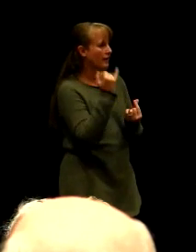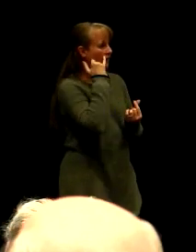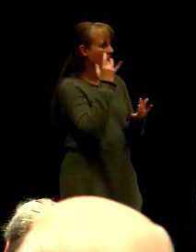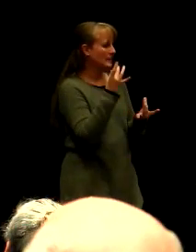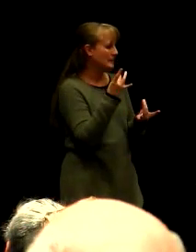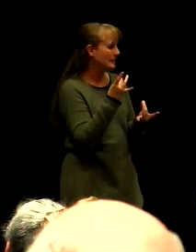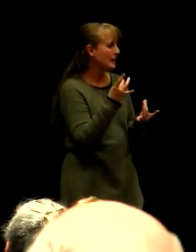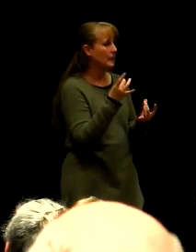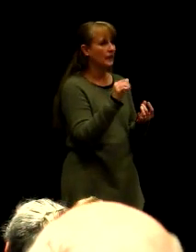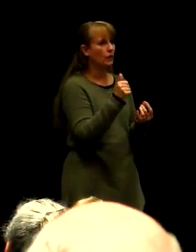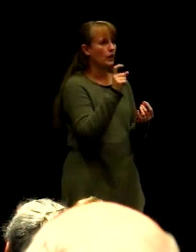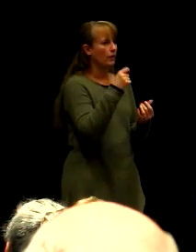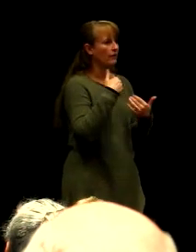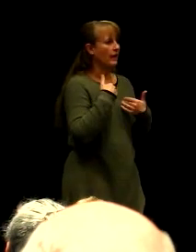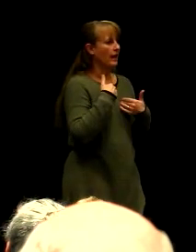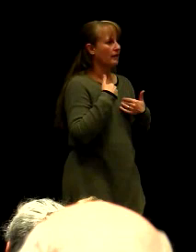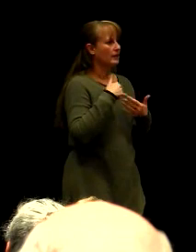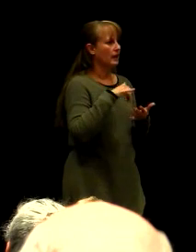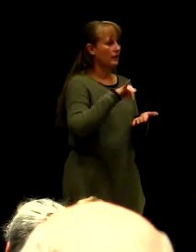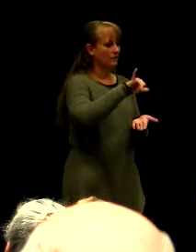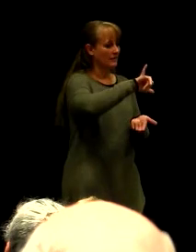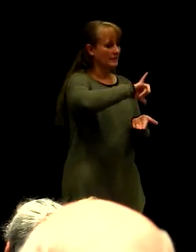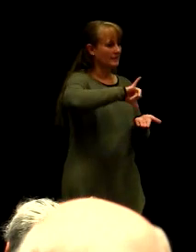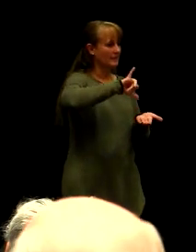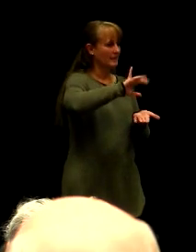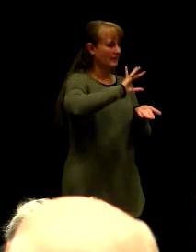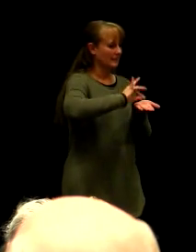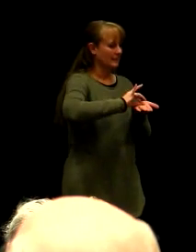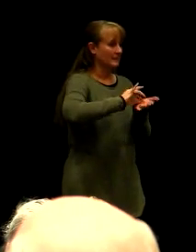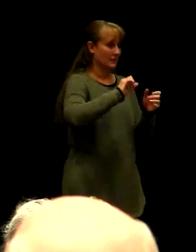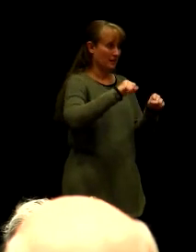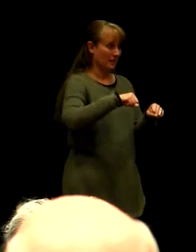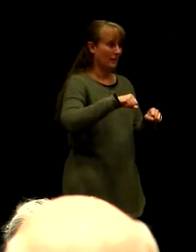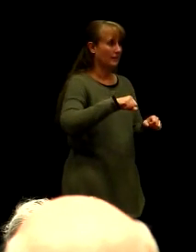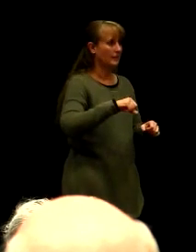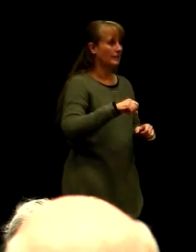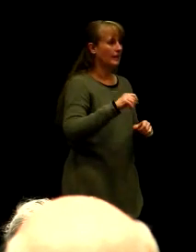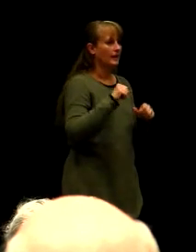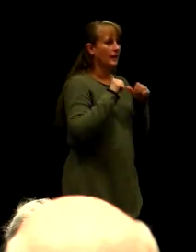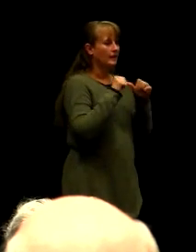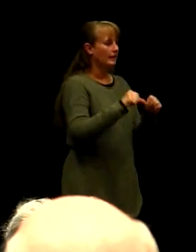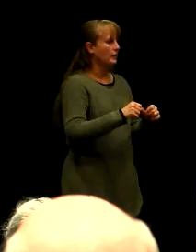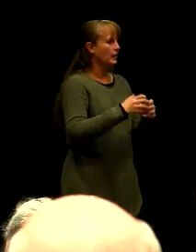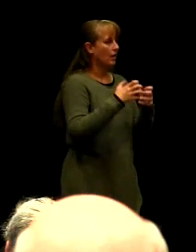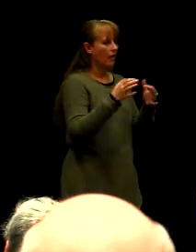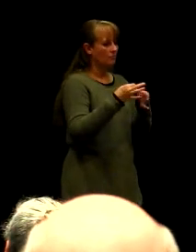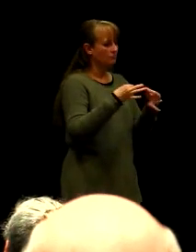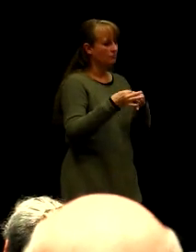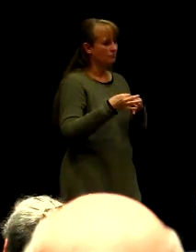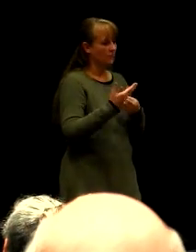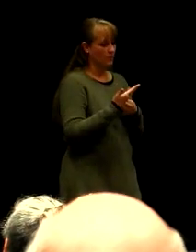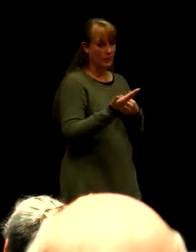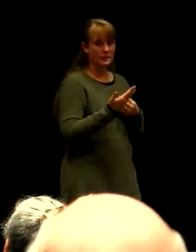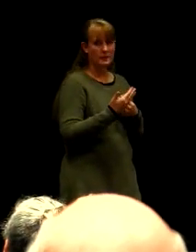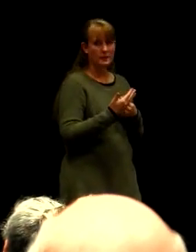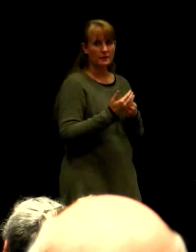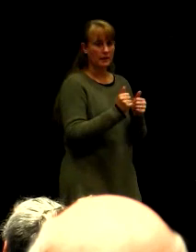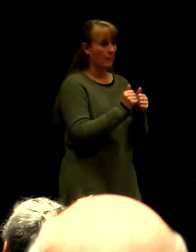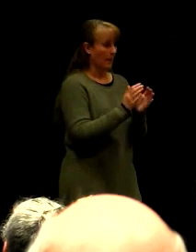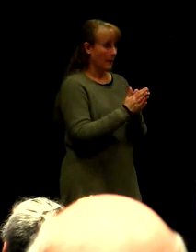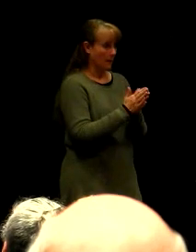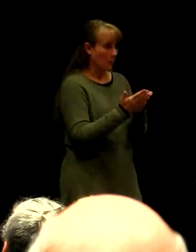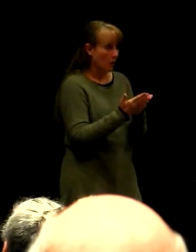You got to have a lot of like sauces that are adhesive, for example. And he goes into great detail about things like that in the